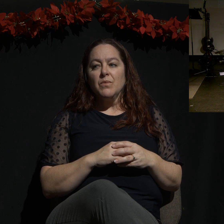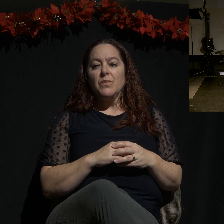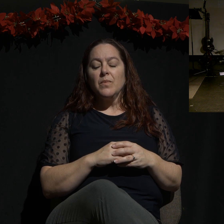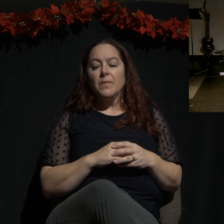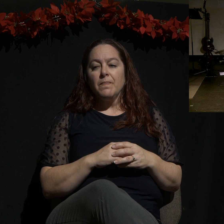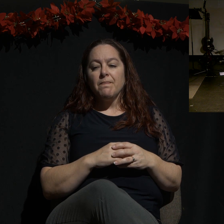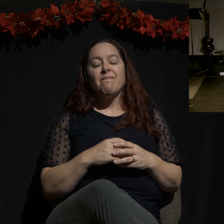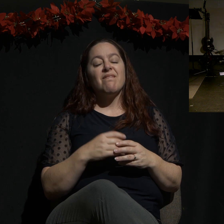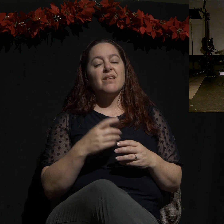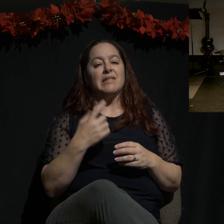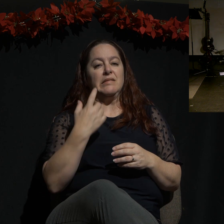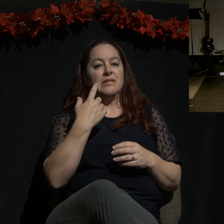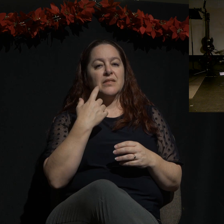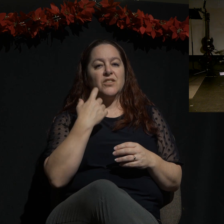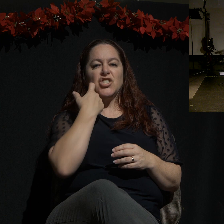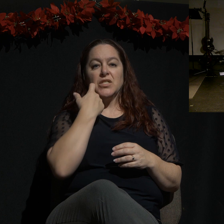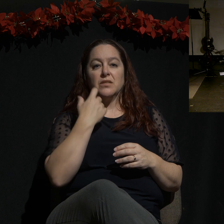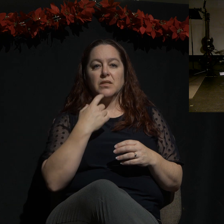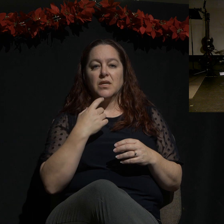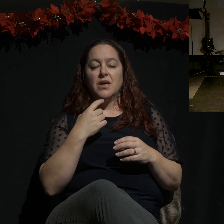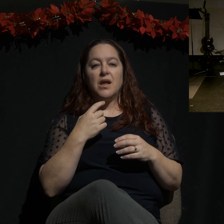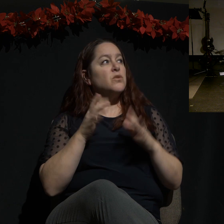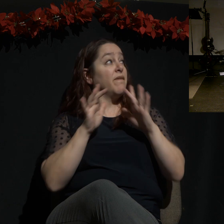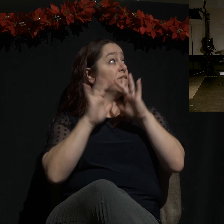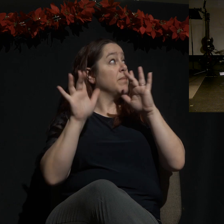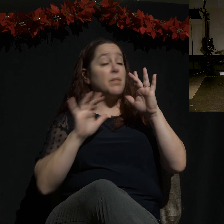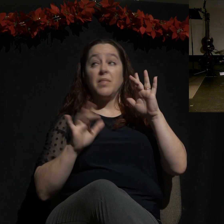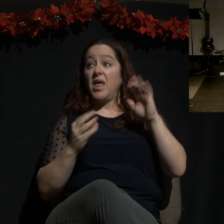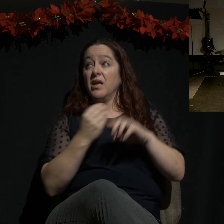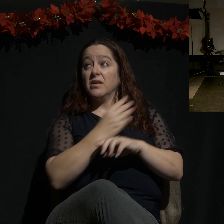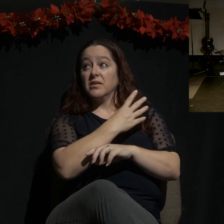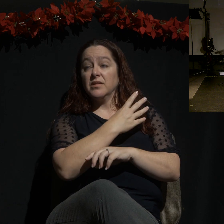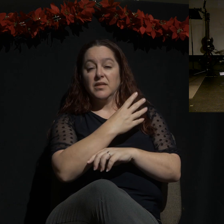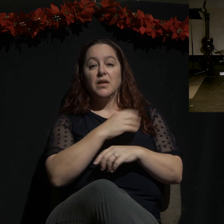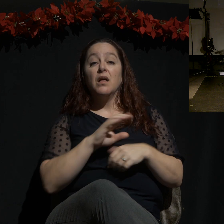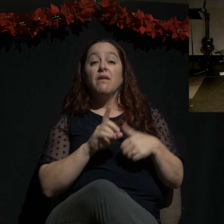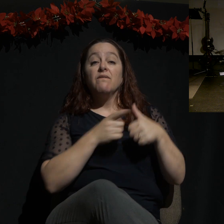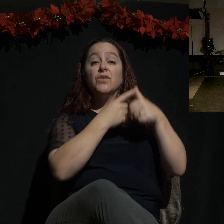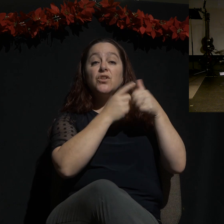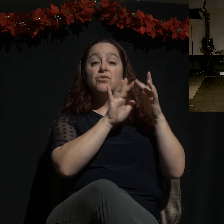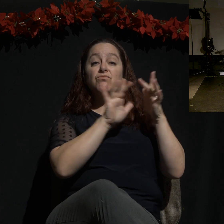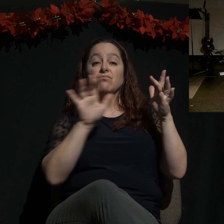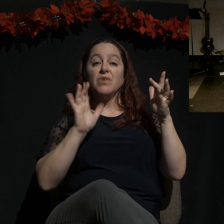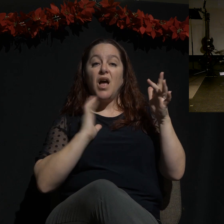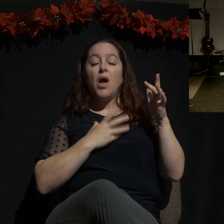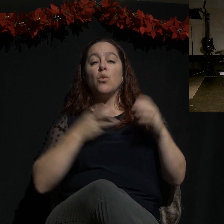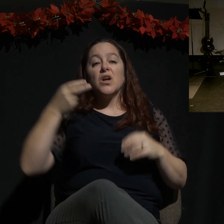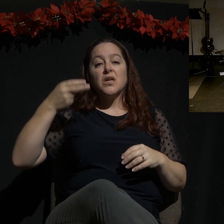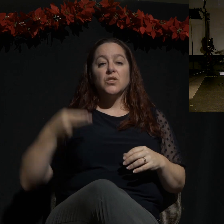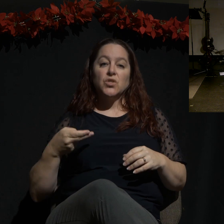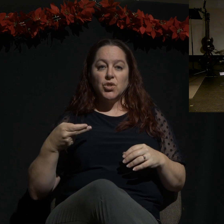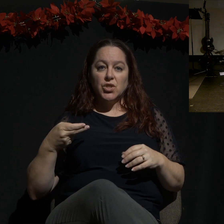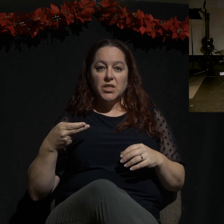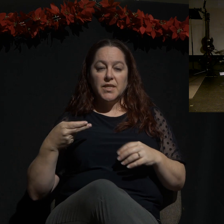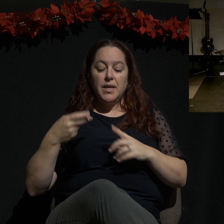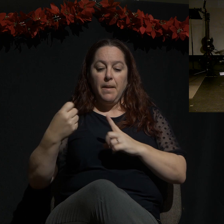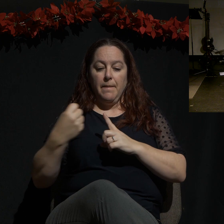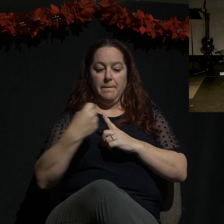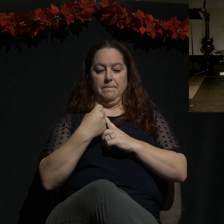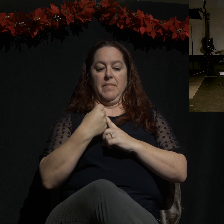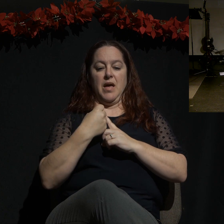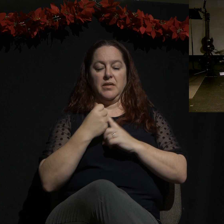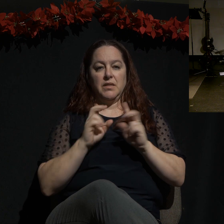We just did the first one. You want to put up the fill in the blanks? The first one was our history impacts what